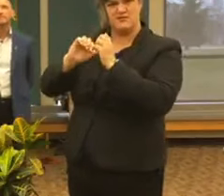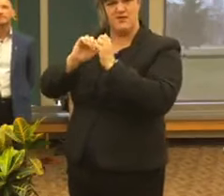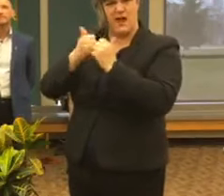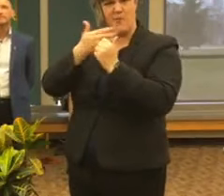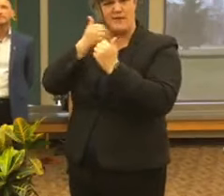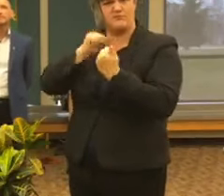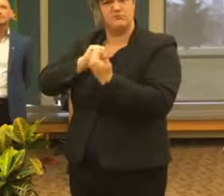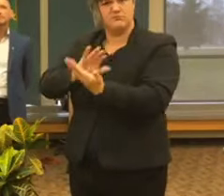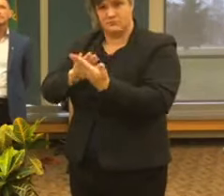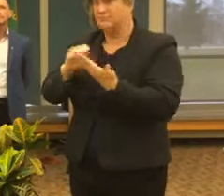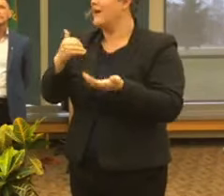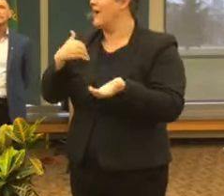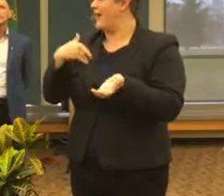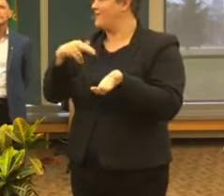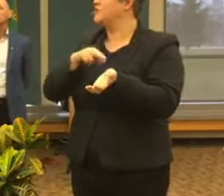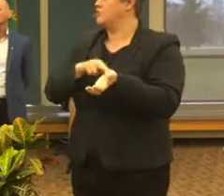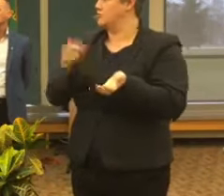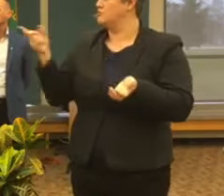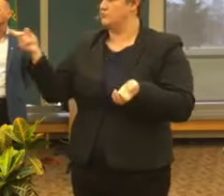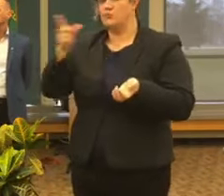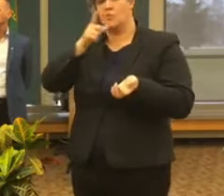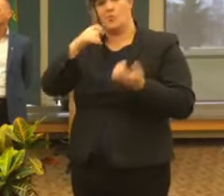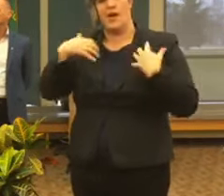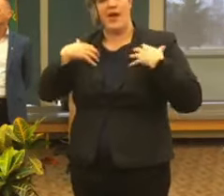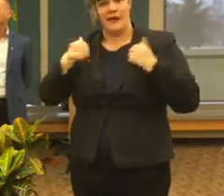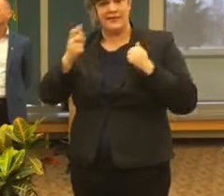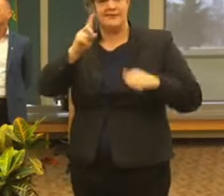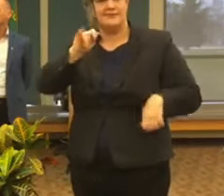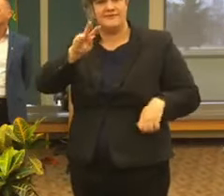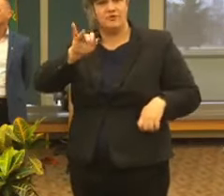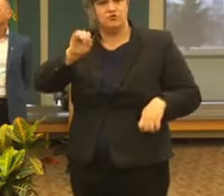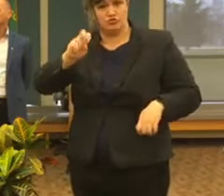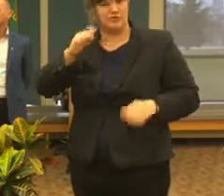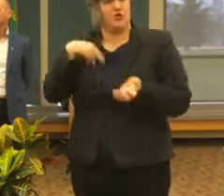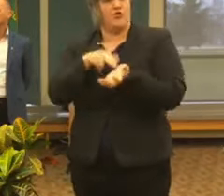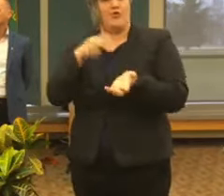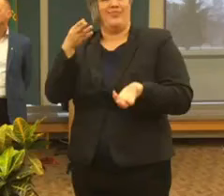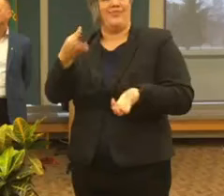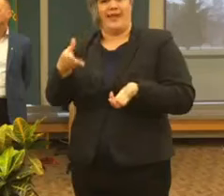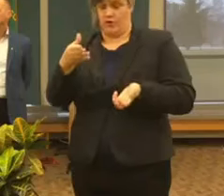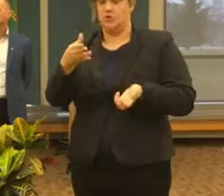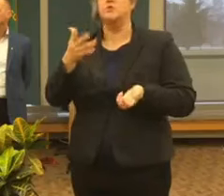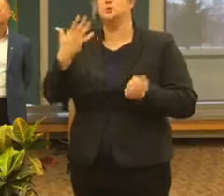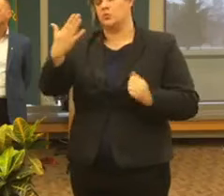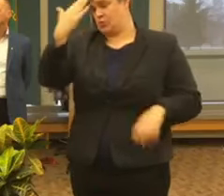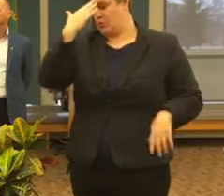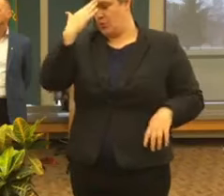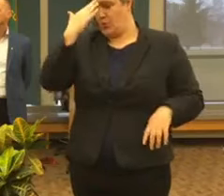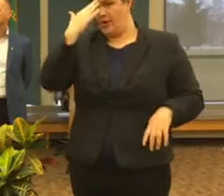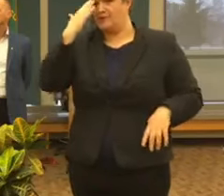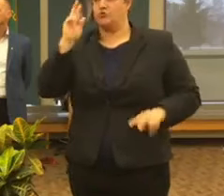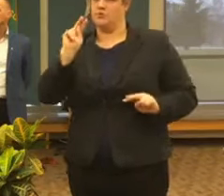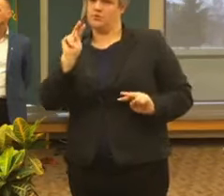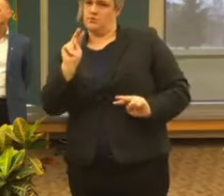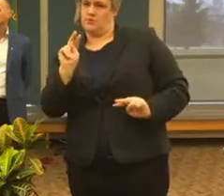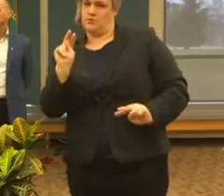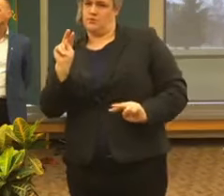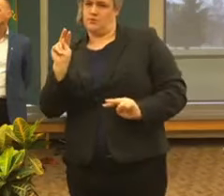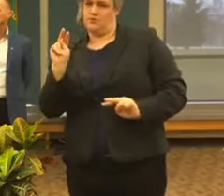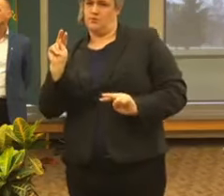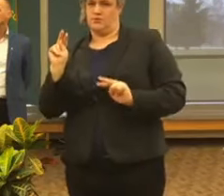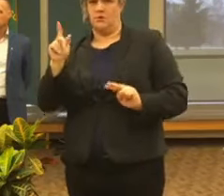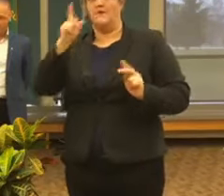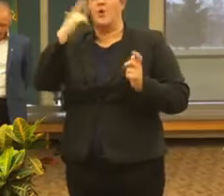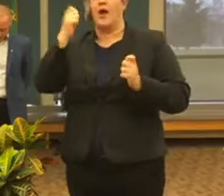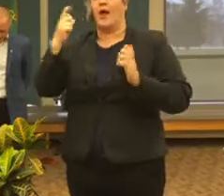sitting, taking temperatures at the health division as employees are coming in, and she's just made aware of things to watch for, right,